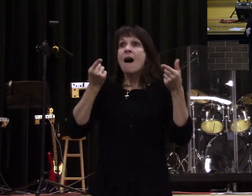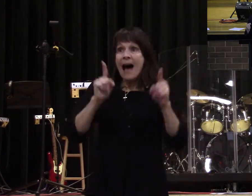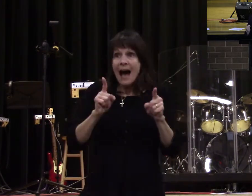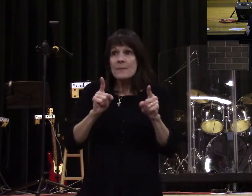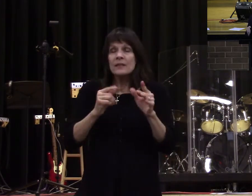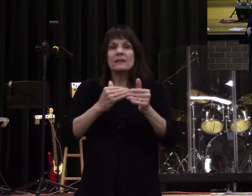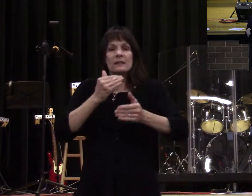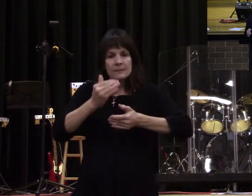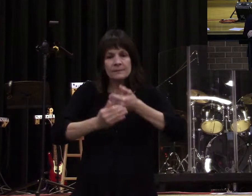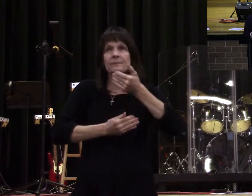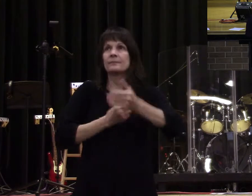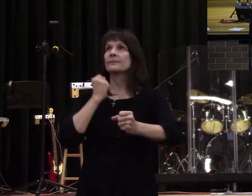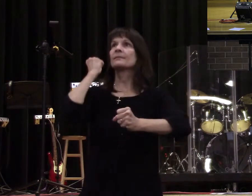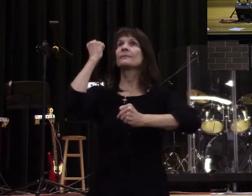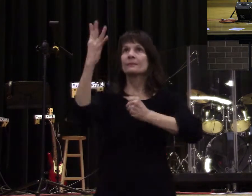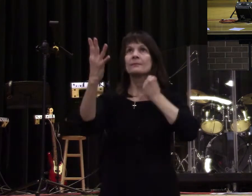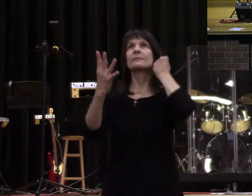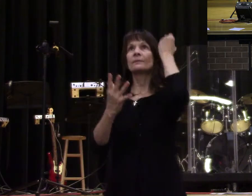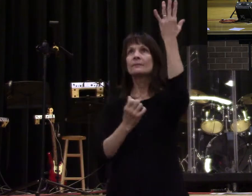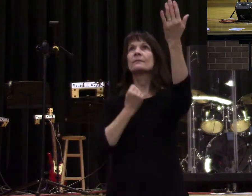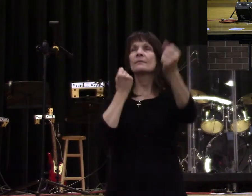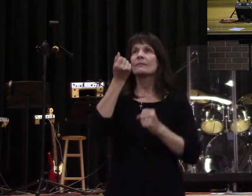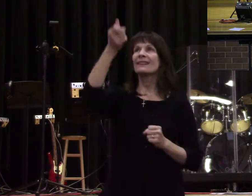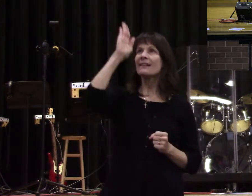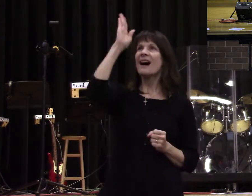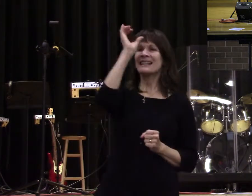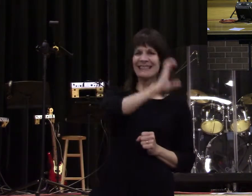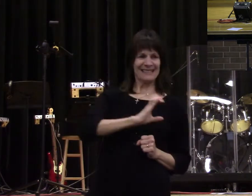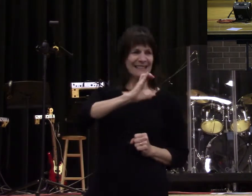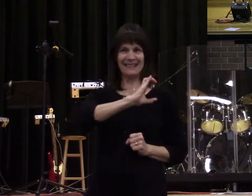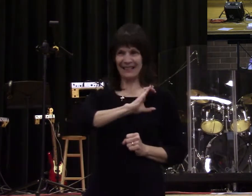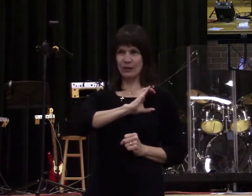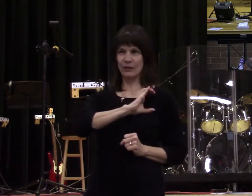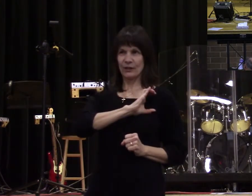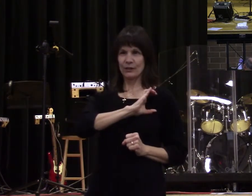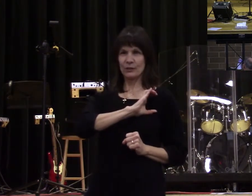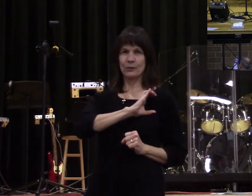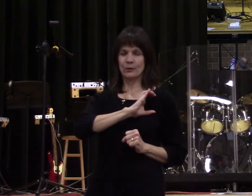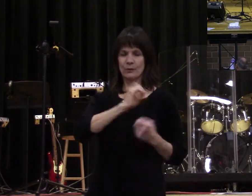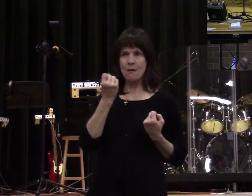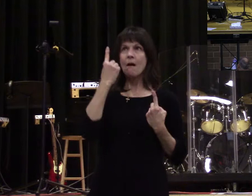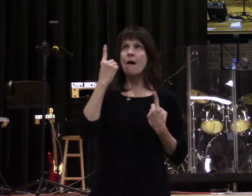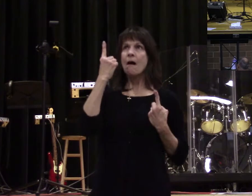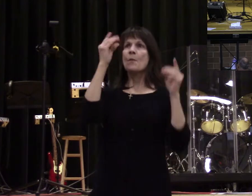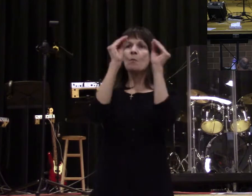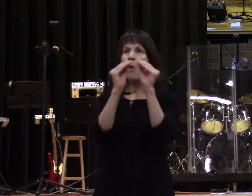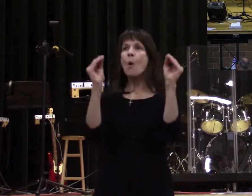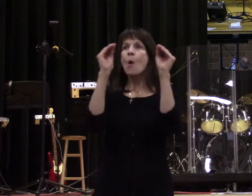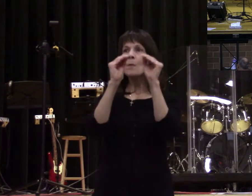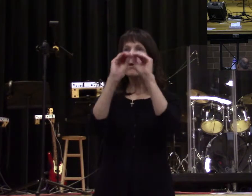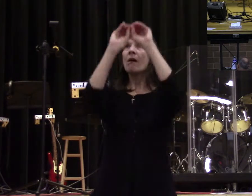insight and understanding into who God is and who Jesus is. This is the real deal. When